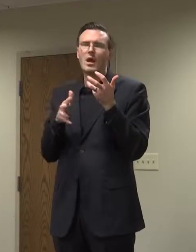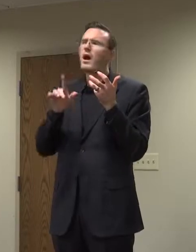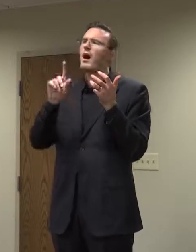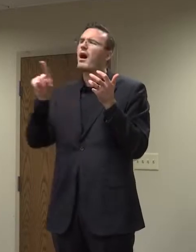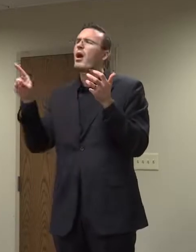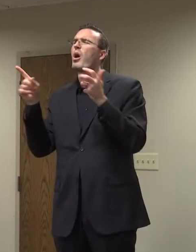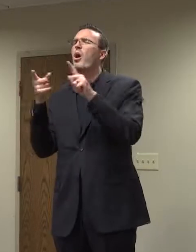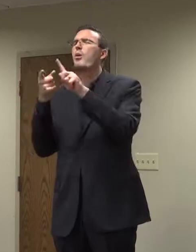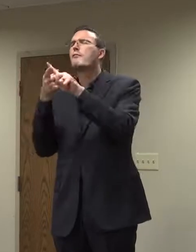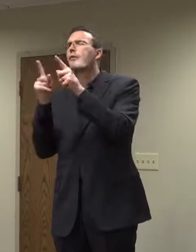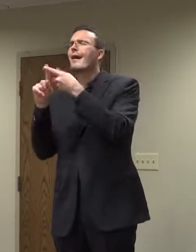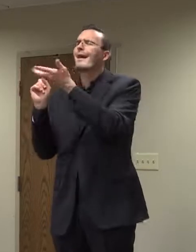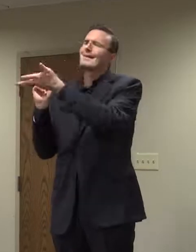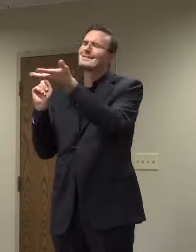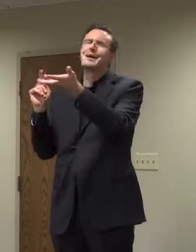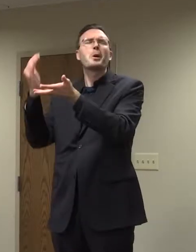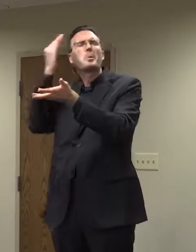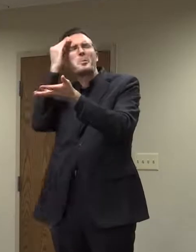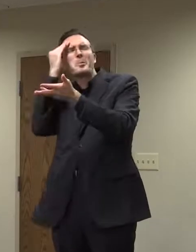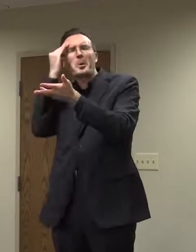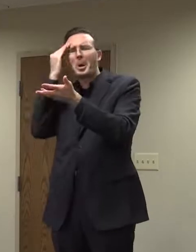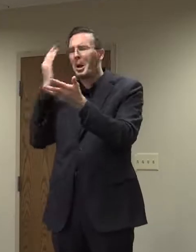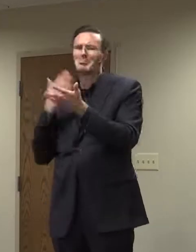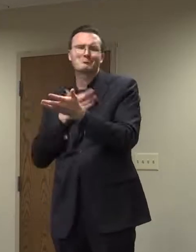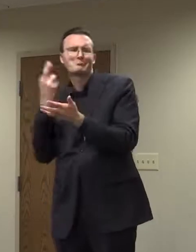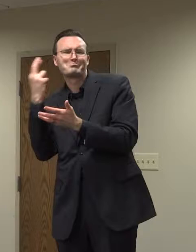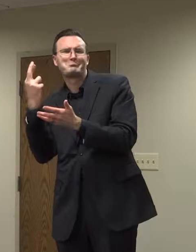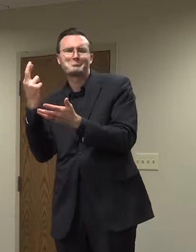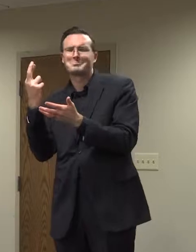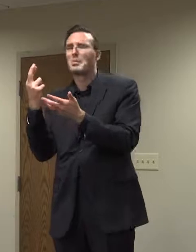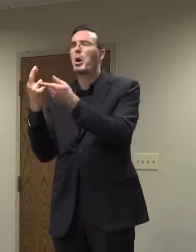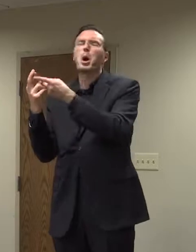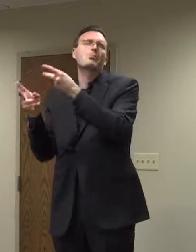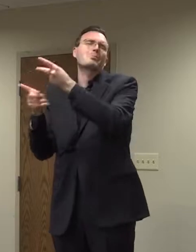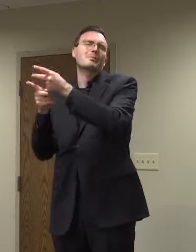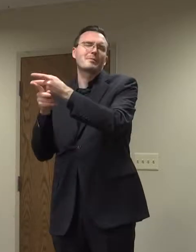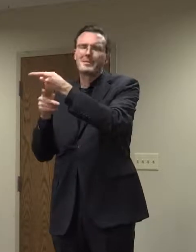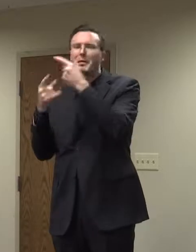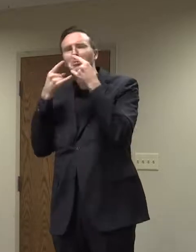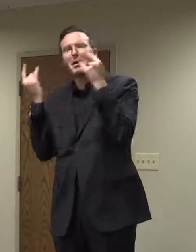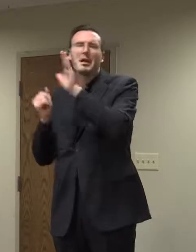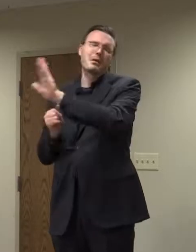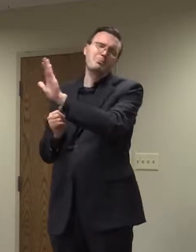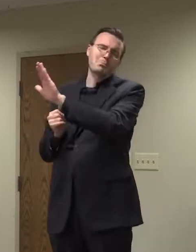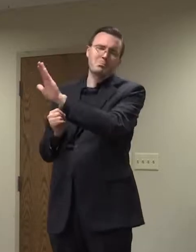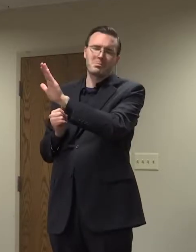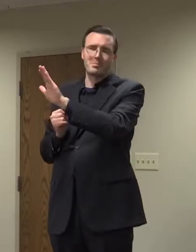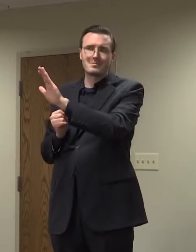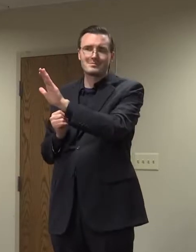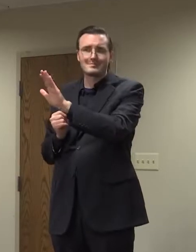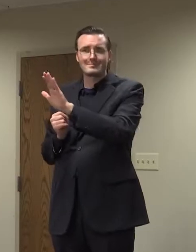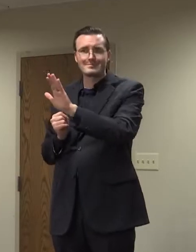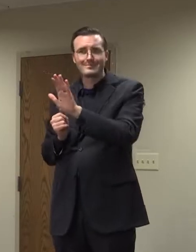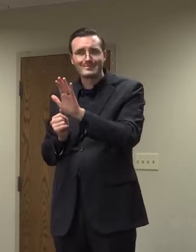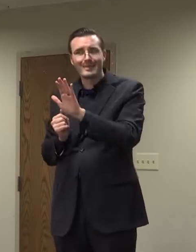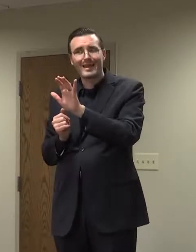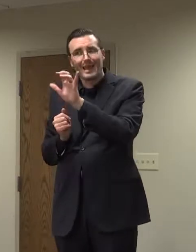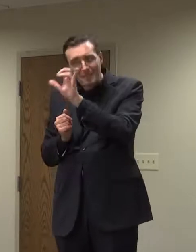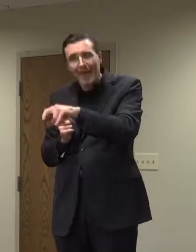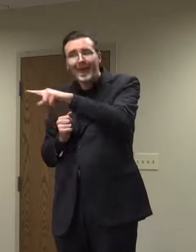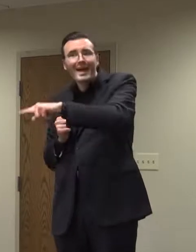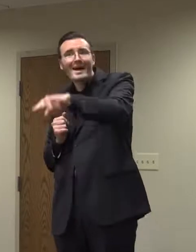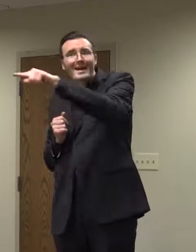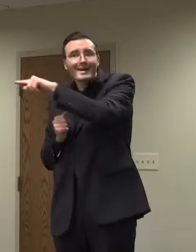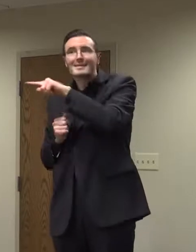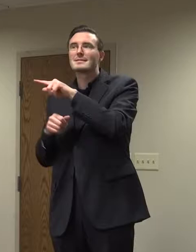these small social gatherings that are causing one of the increased risks for the community. We talked about this last week, limiting